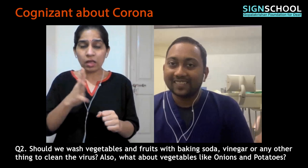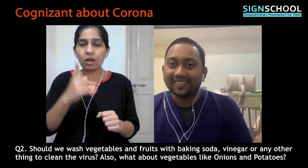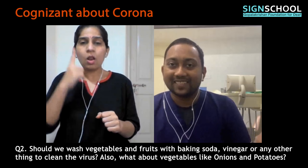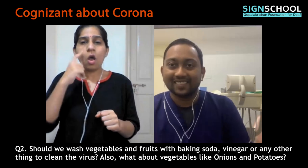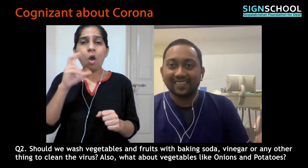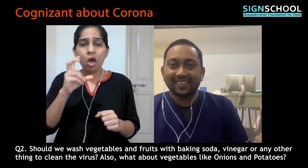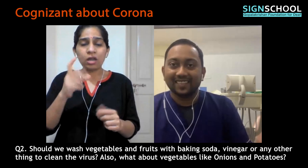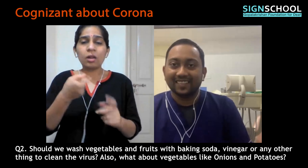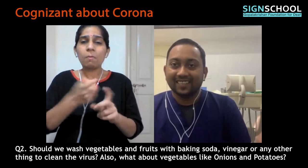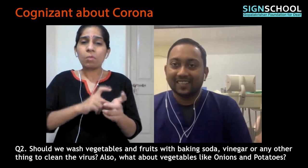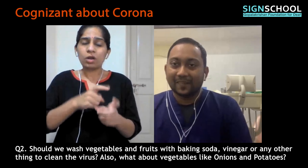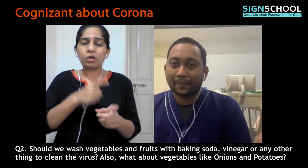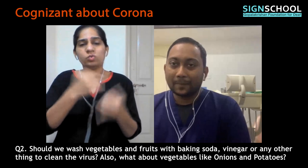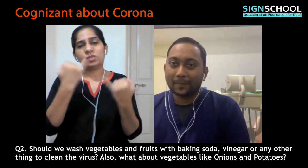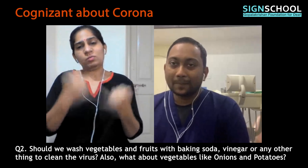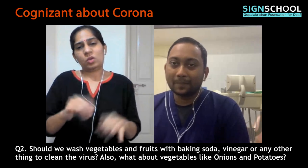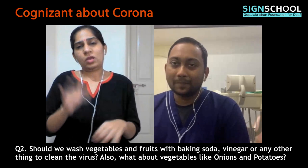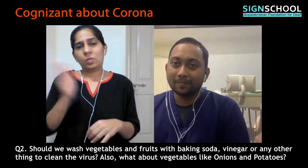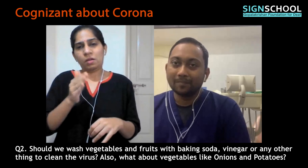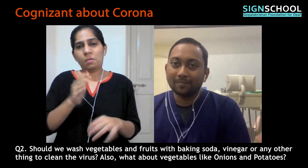Yeah.